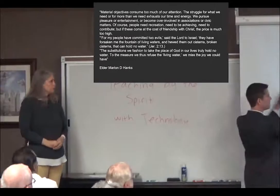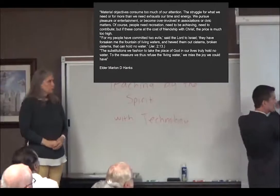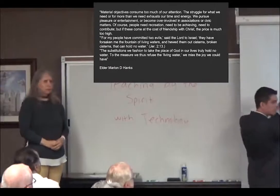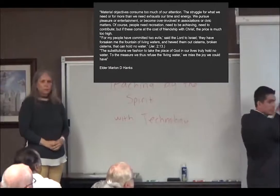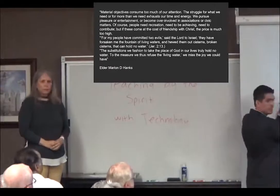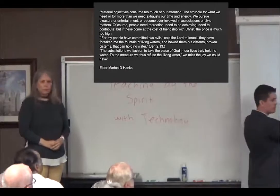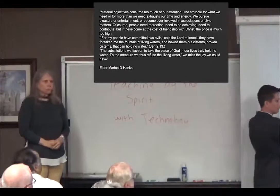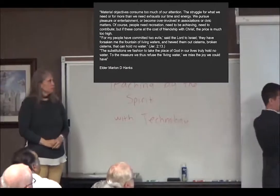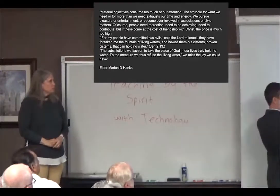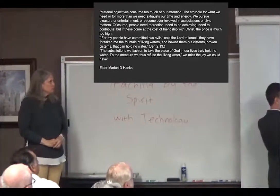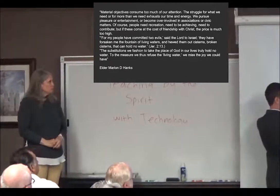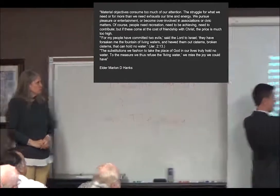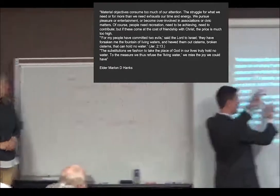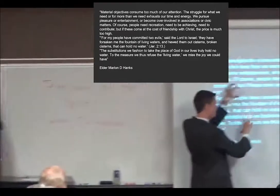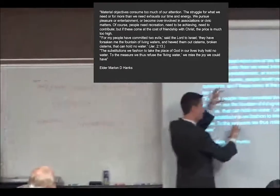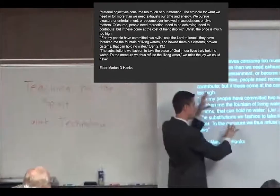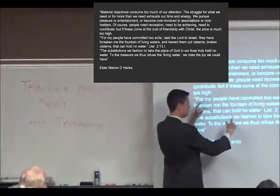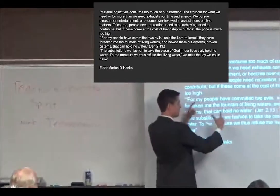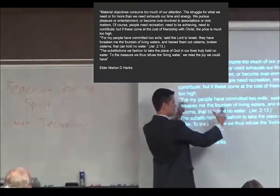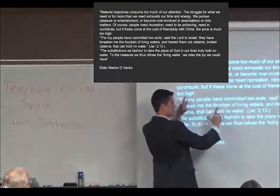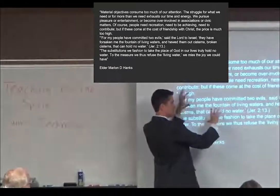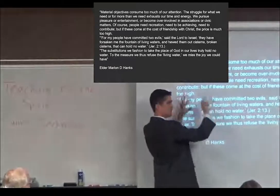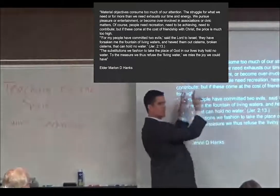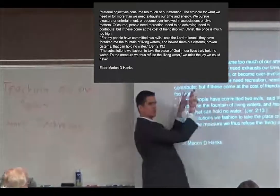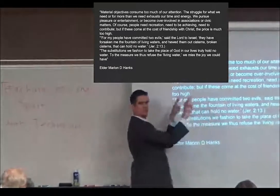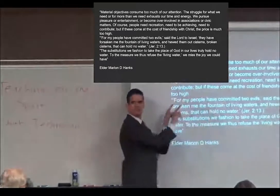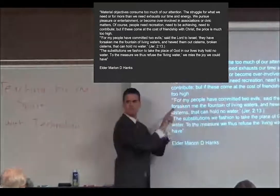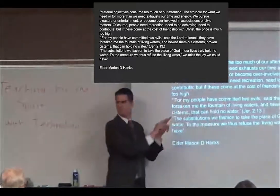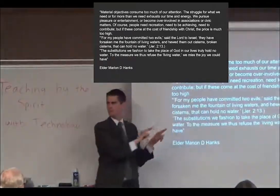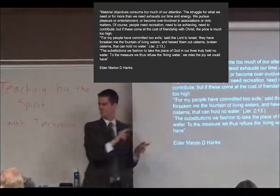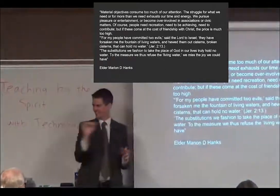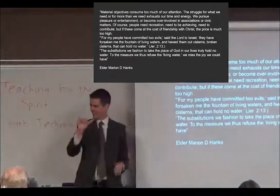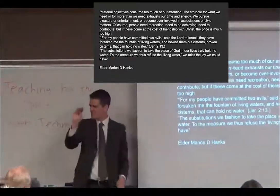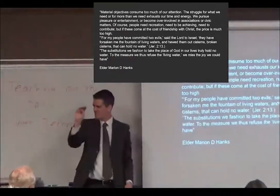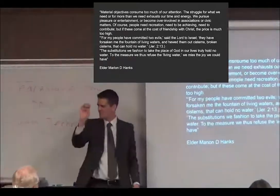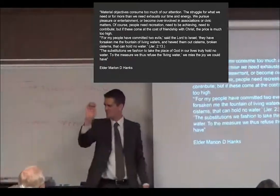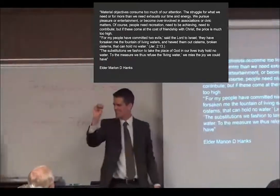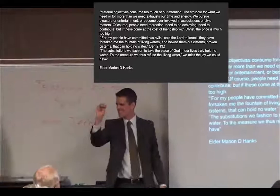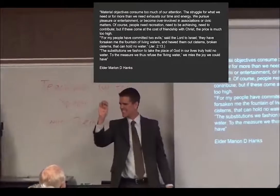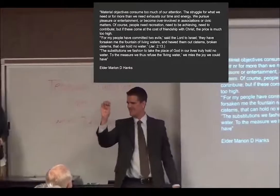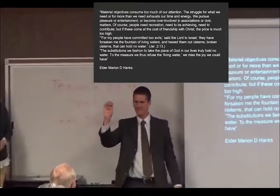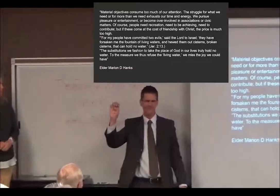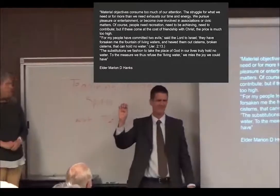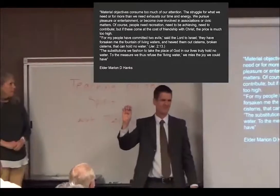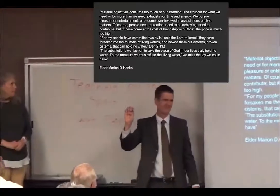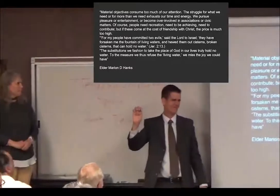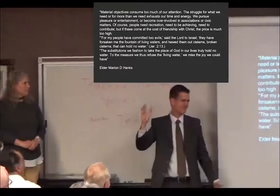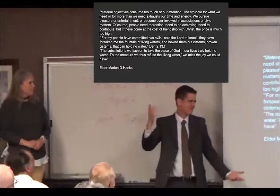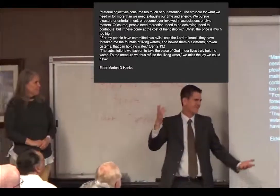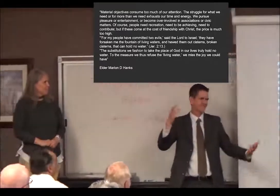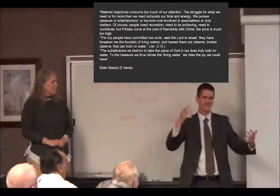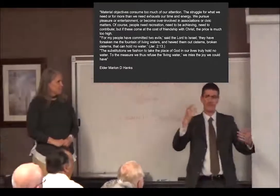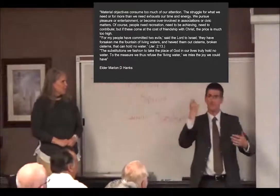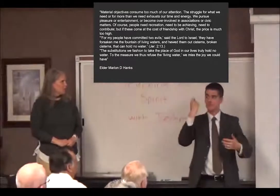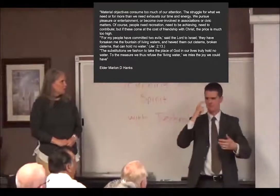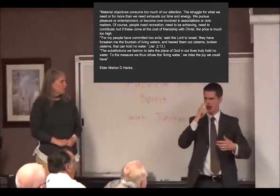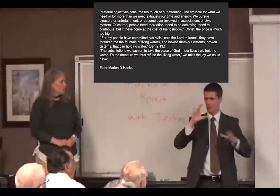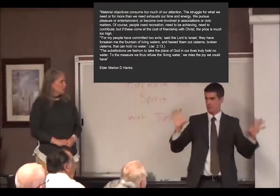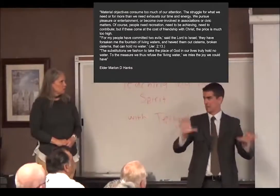take, you know, maybe make it italicized, bigger, different colors, kind of like a meme,